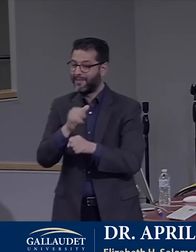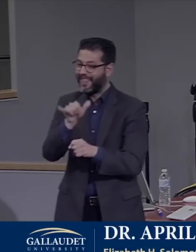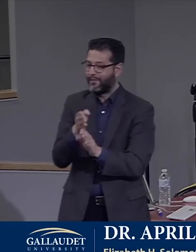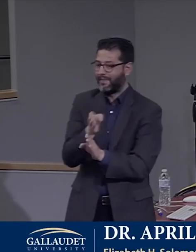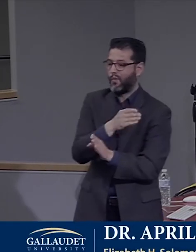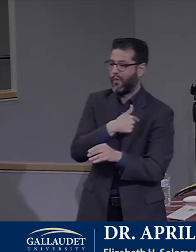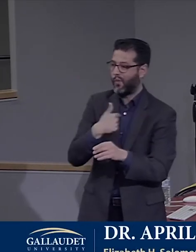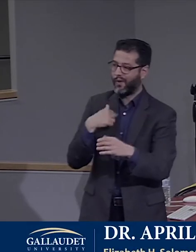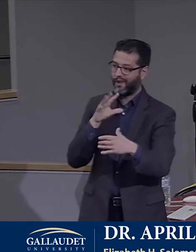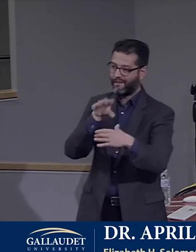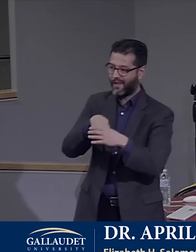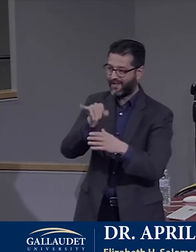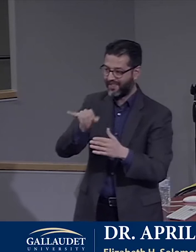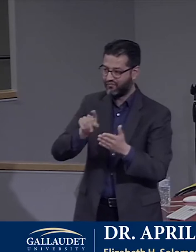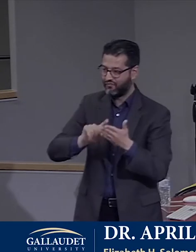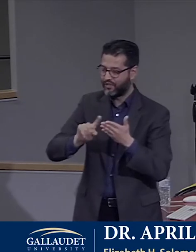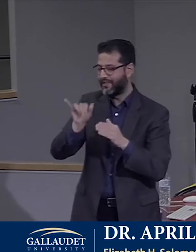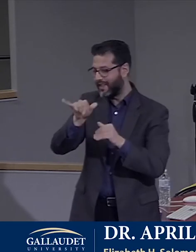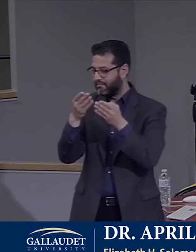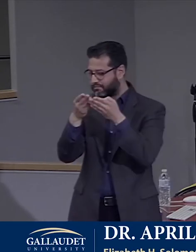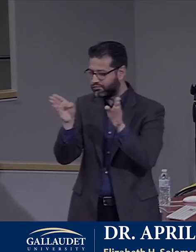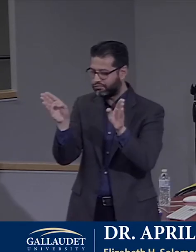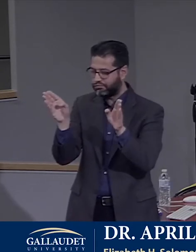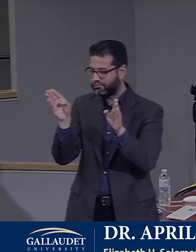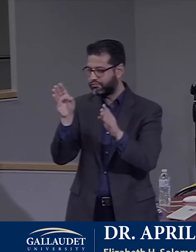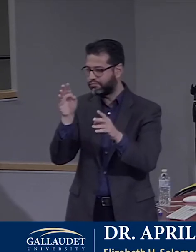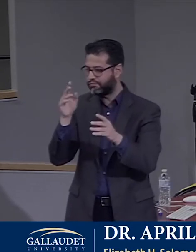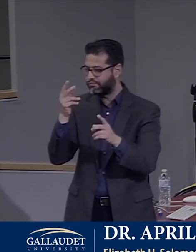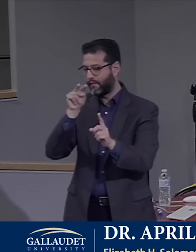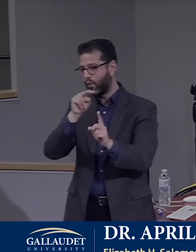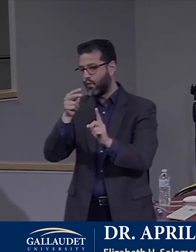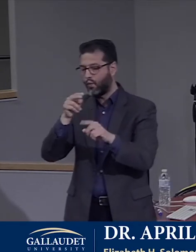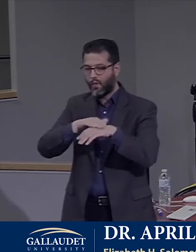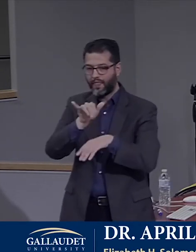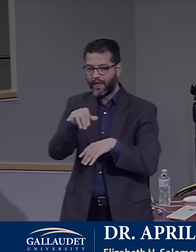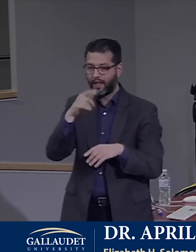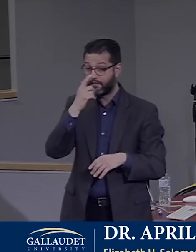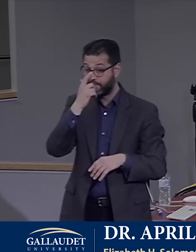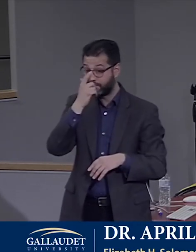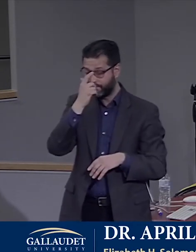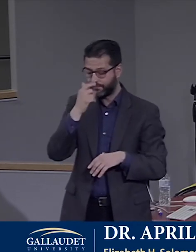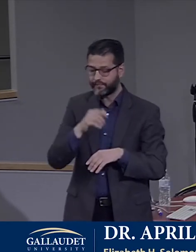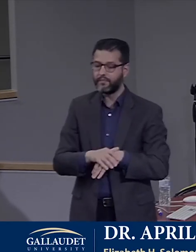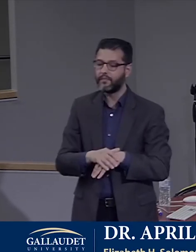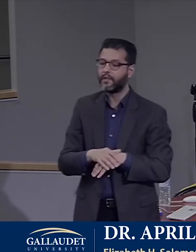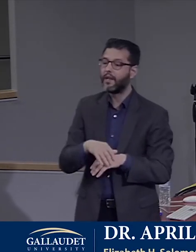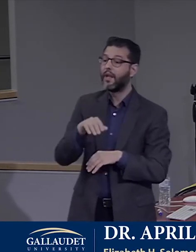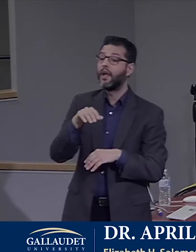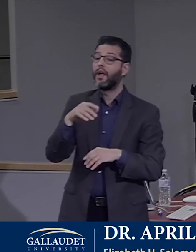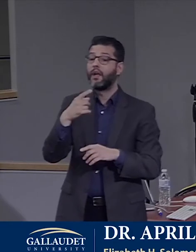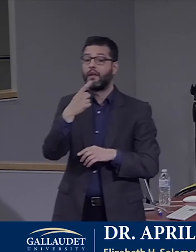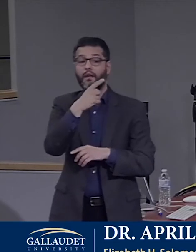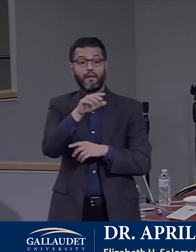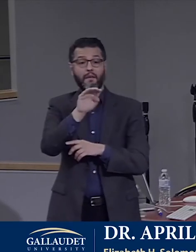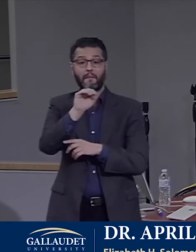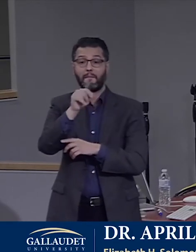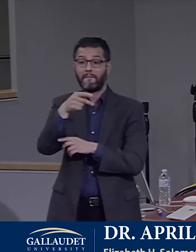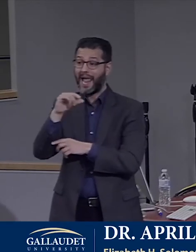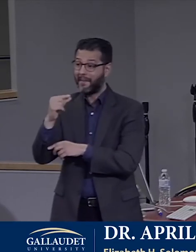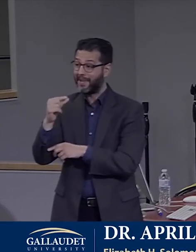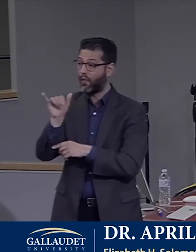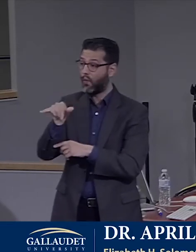the general view and mapping of these acoustic contrasts salient to the